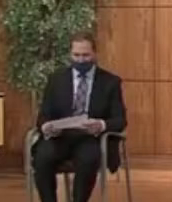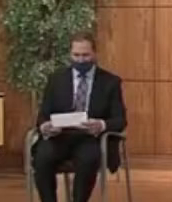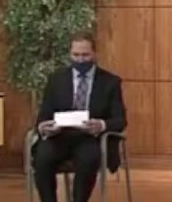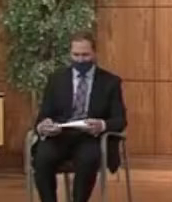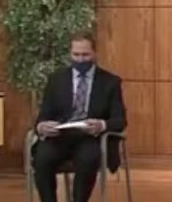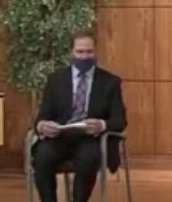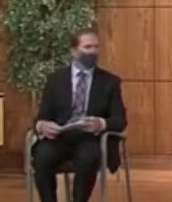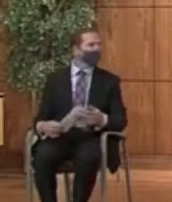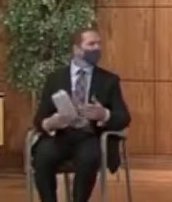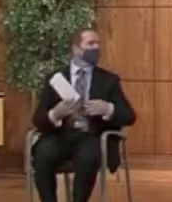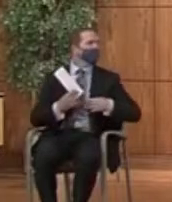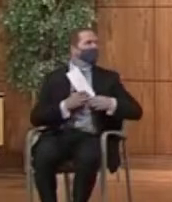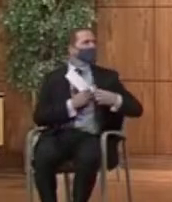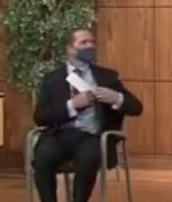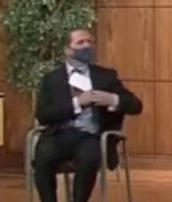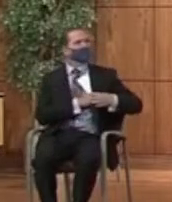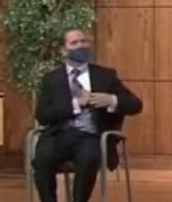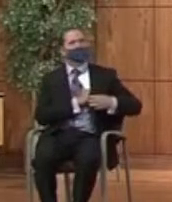5.